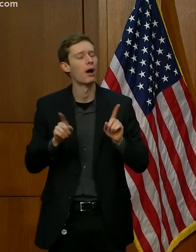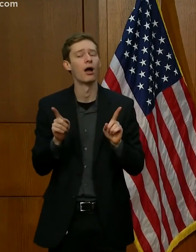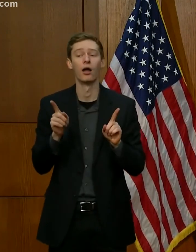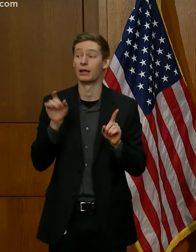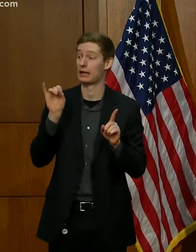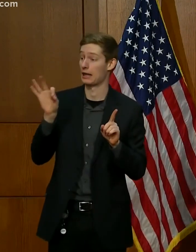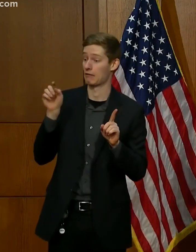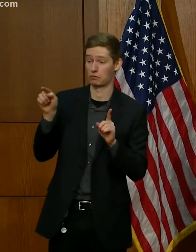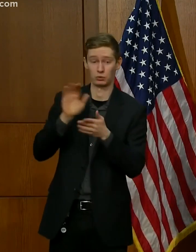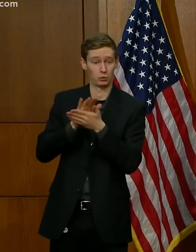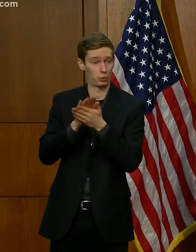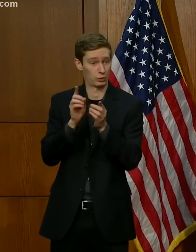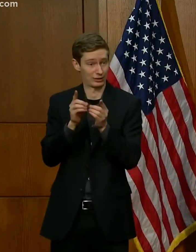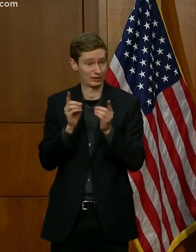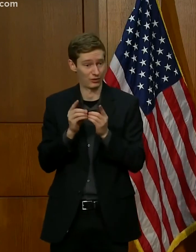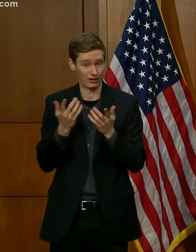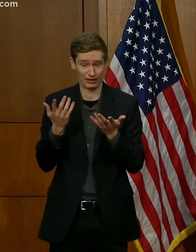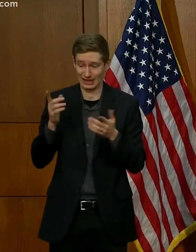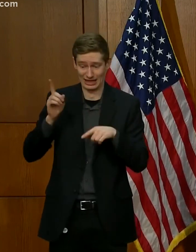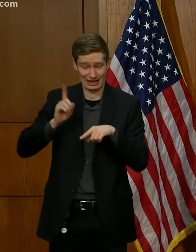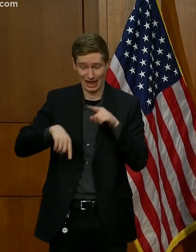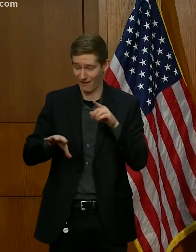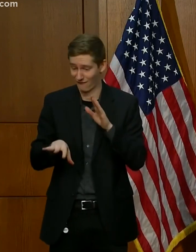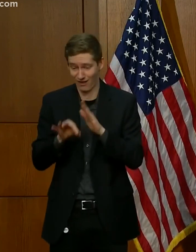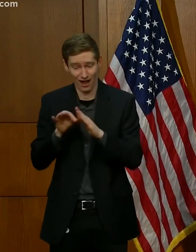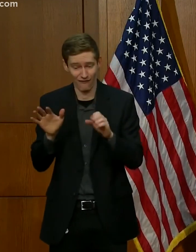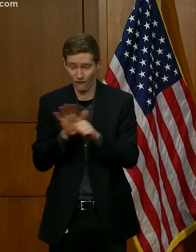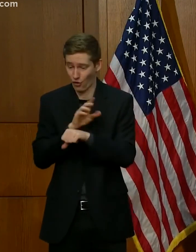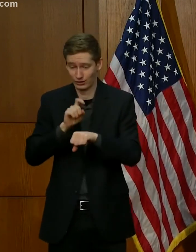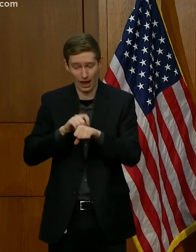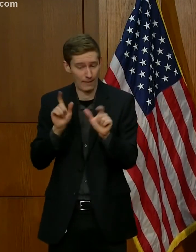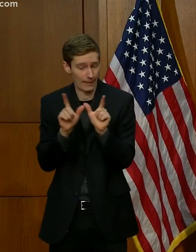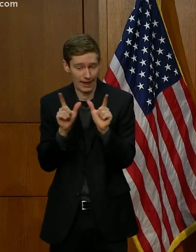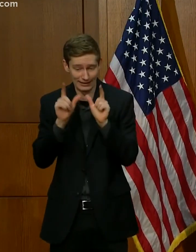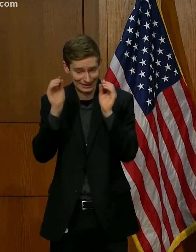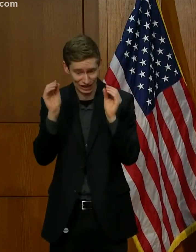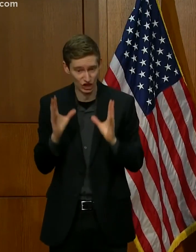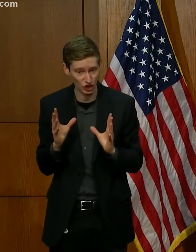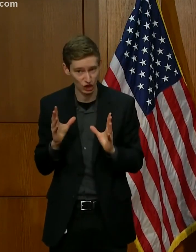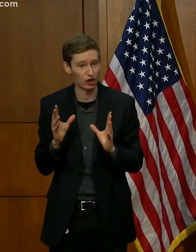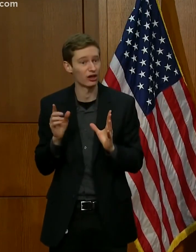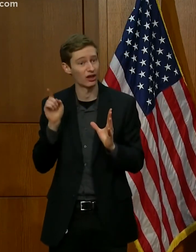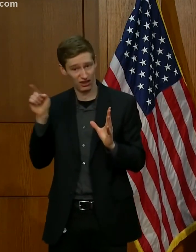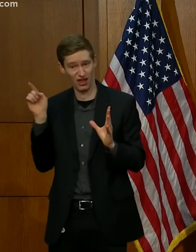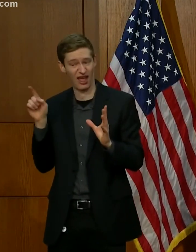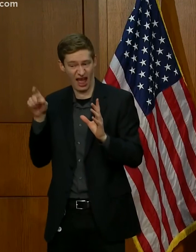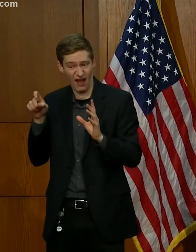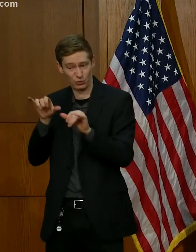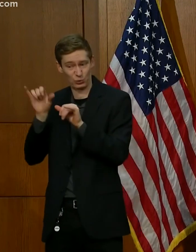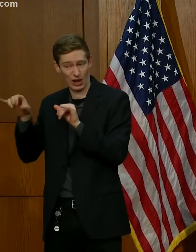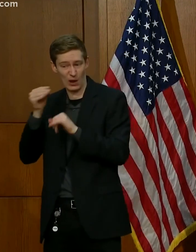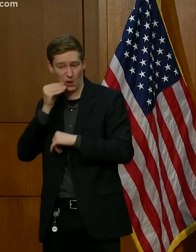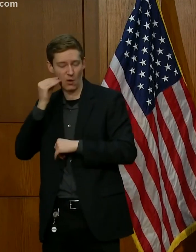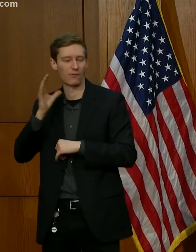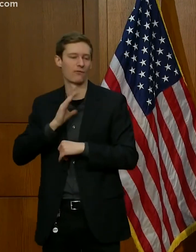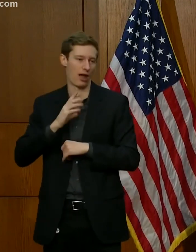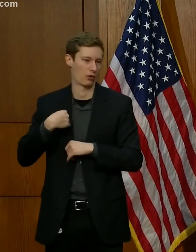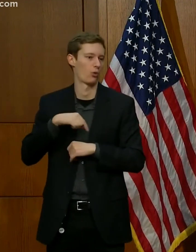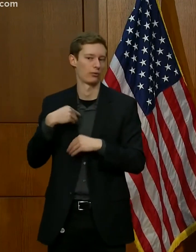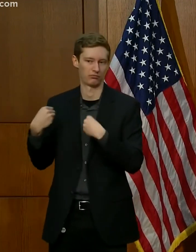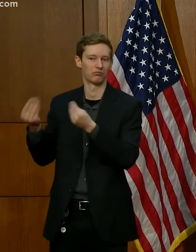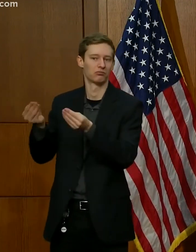that are able to come in and support our students in person, while many teachers that are high risk have to stay home, we'll continue to provide the flexibility so that's